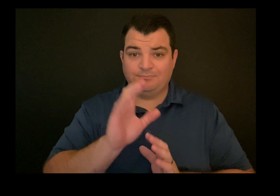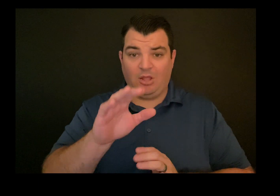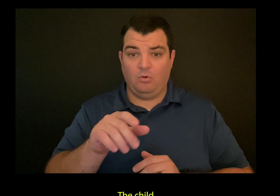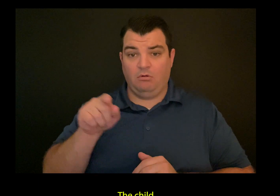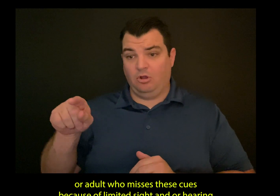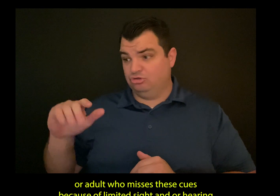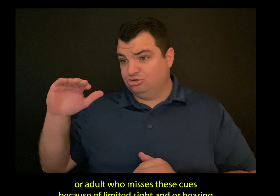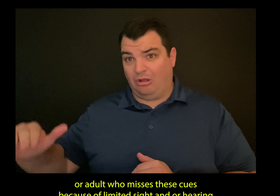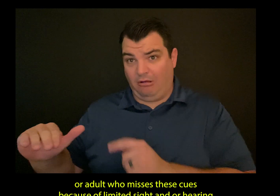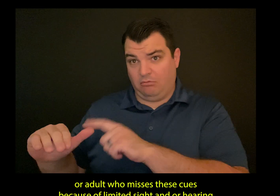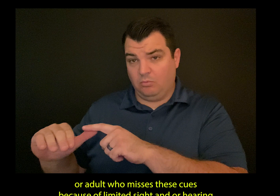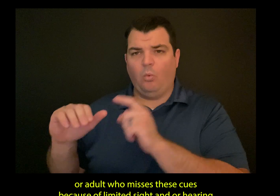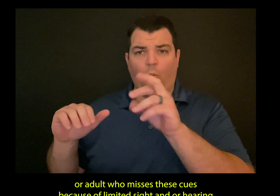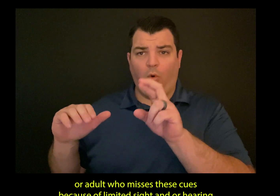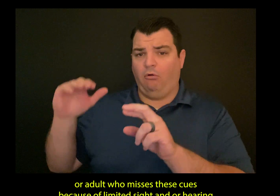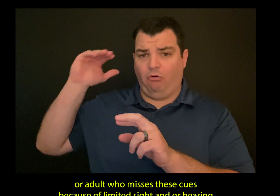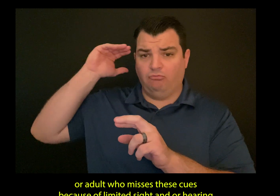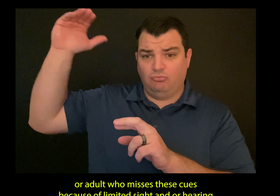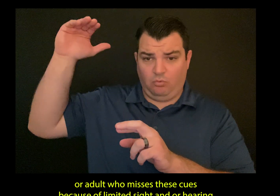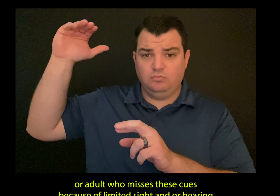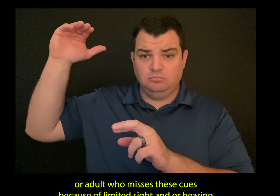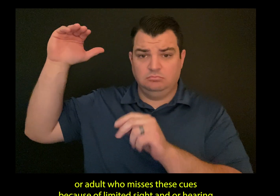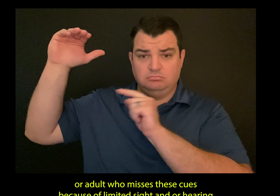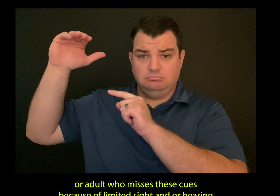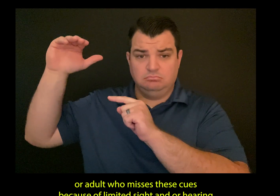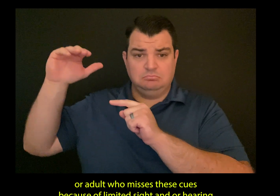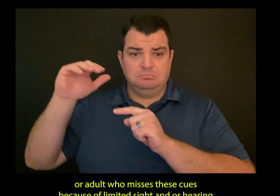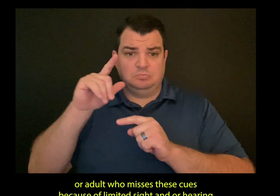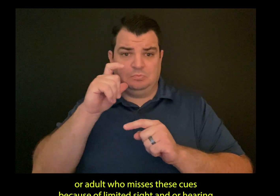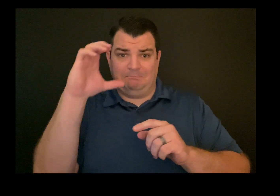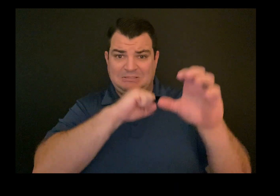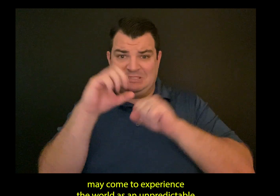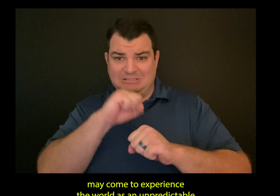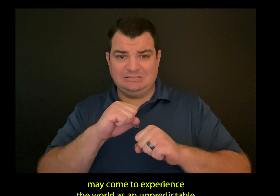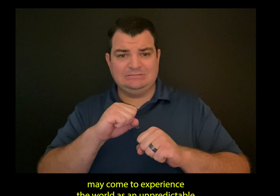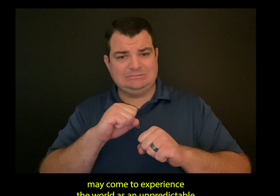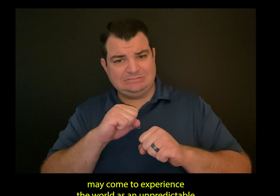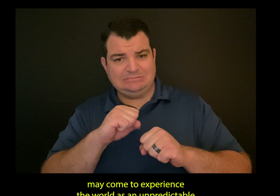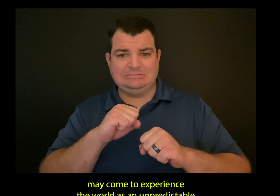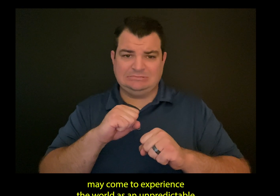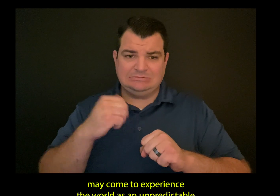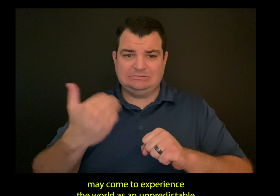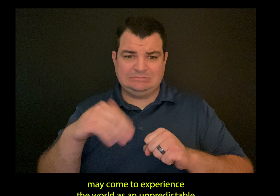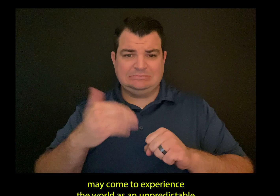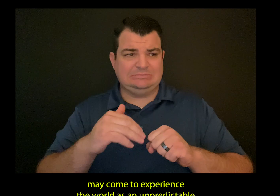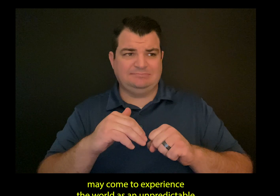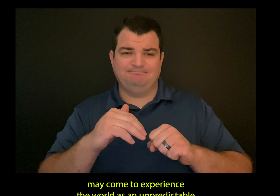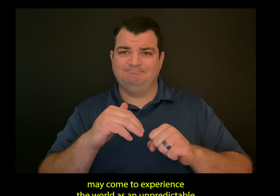A child or adult who misses these cues because of limited sight and or hearing may come to experience the world as an